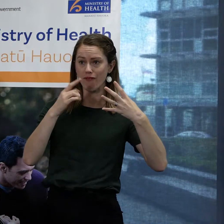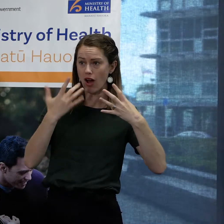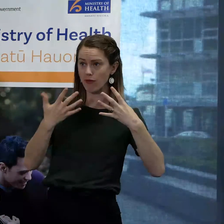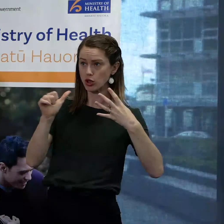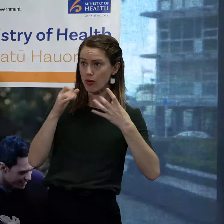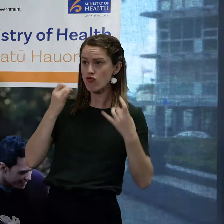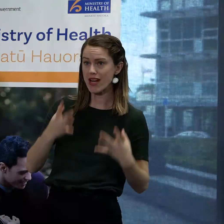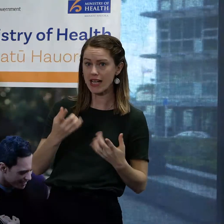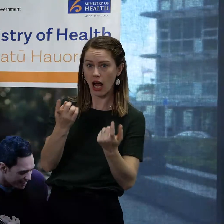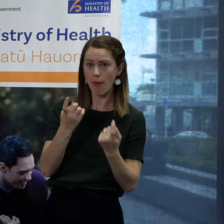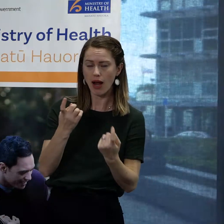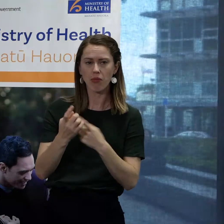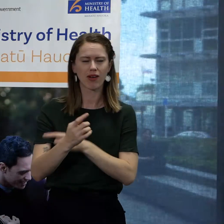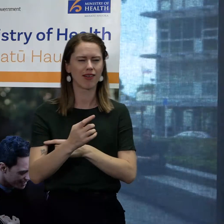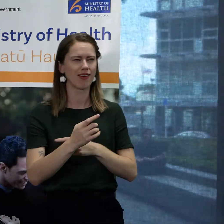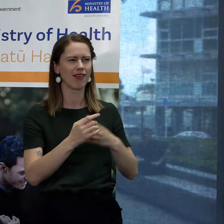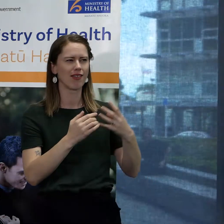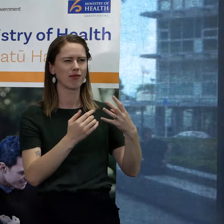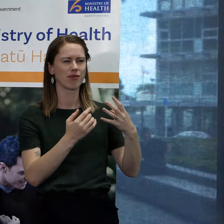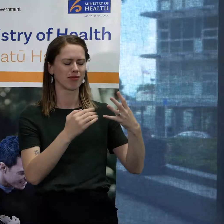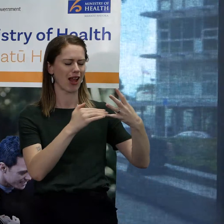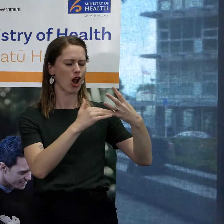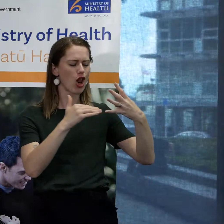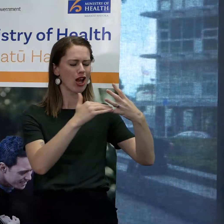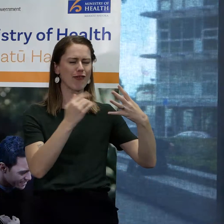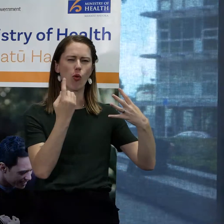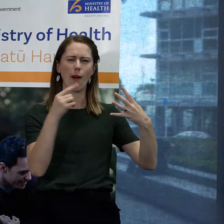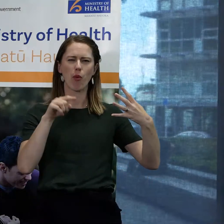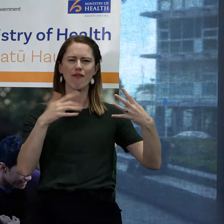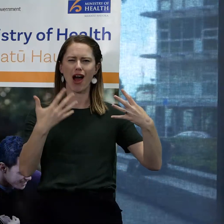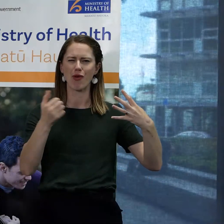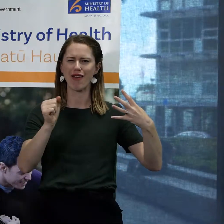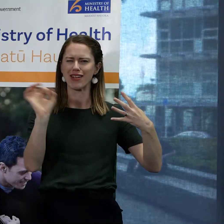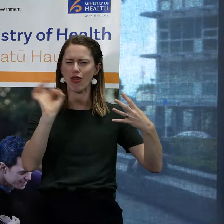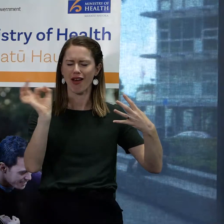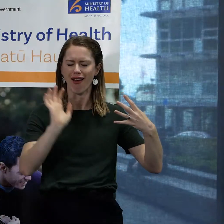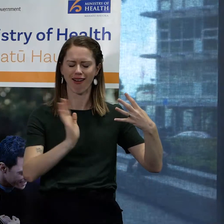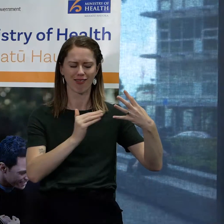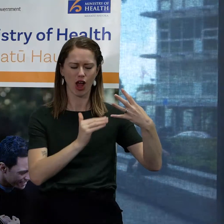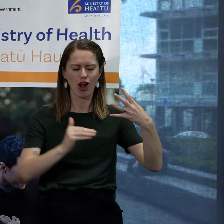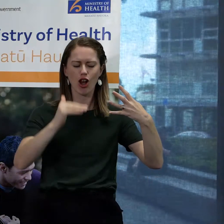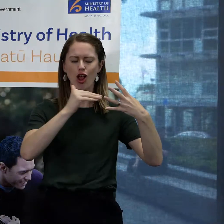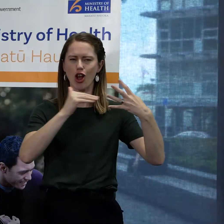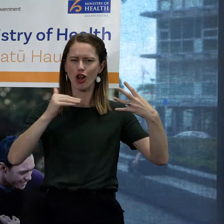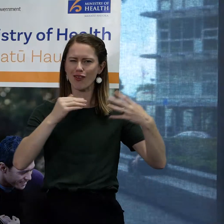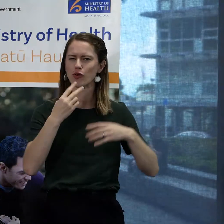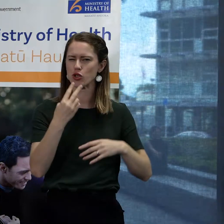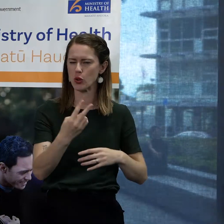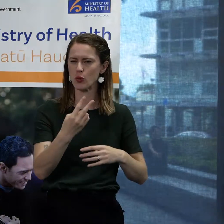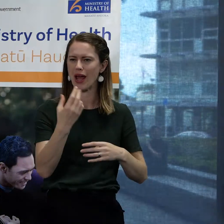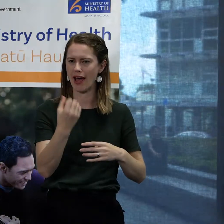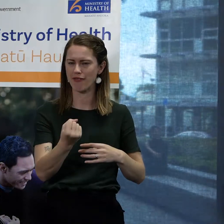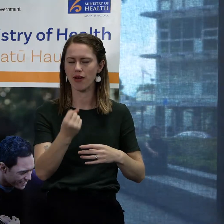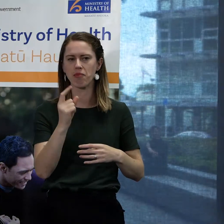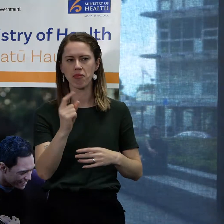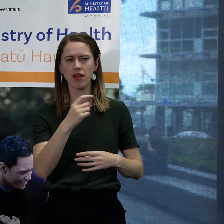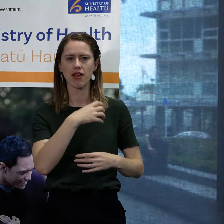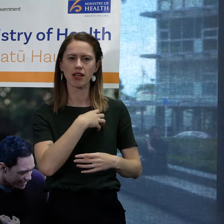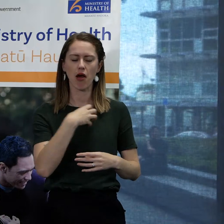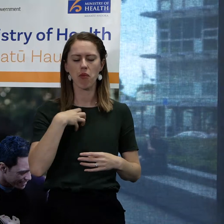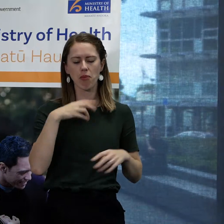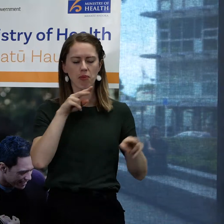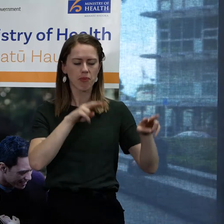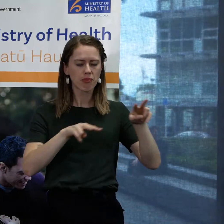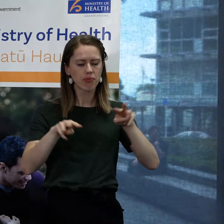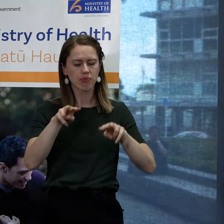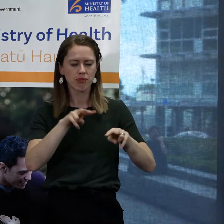1.5? There's no alert level 1.5. I can categorically say that. There is an alert level 2. Obviously, the government is interested